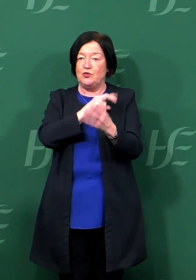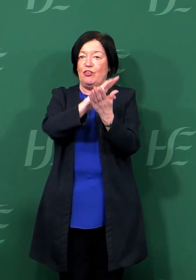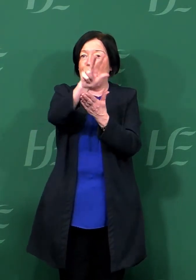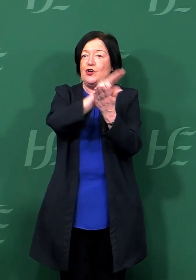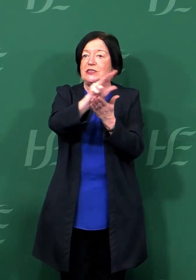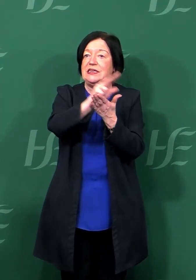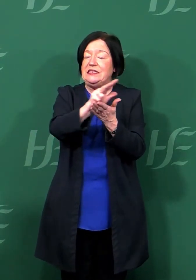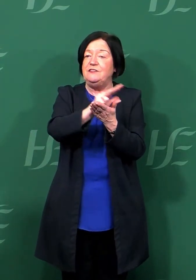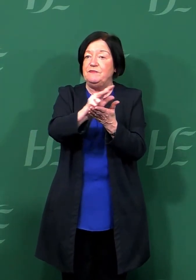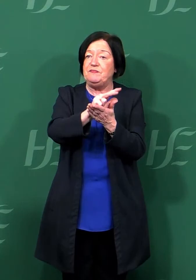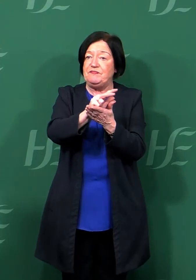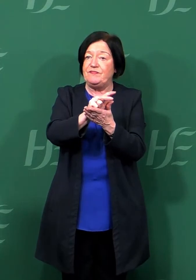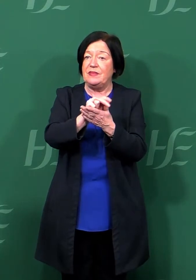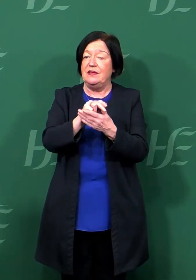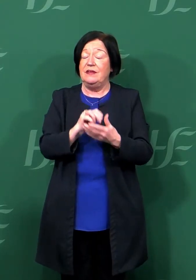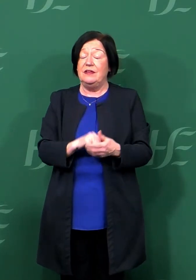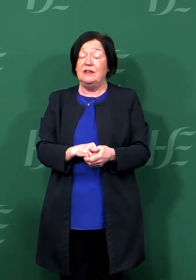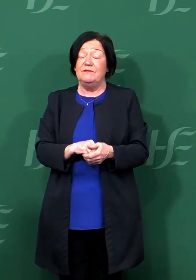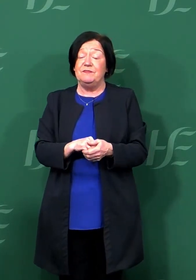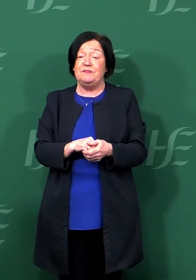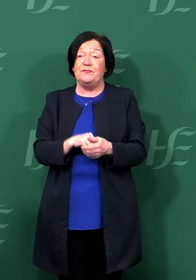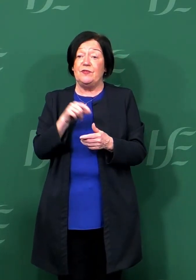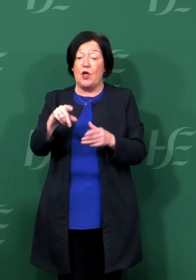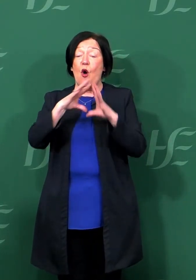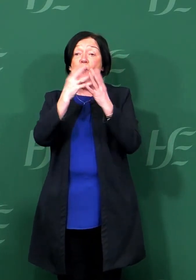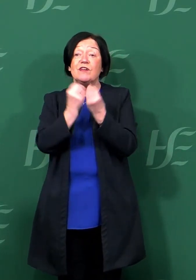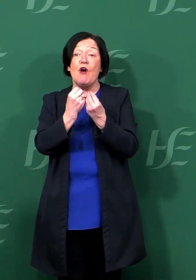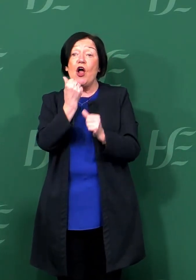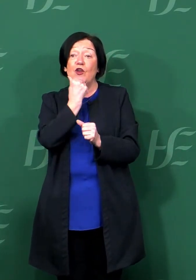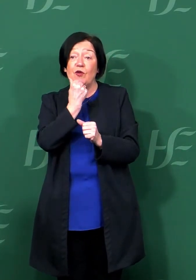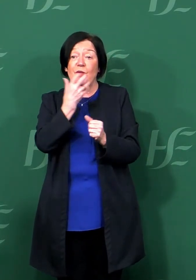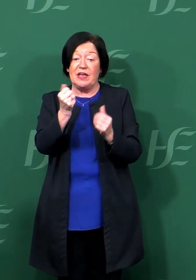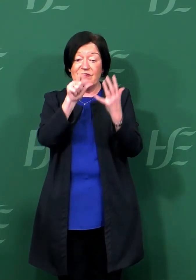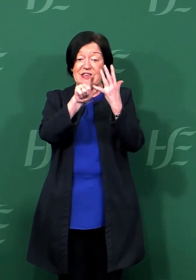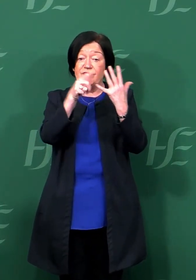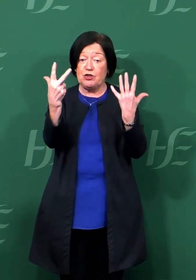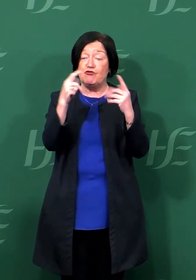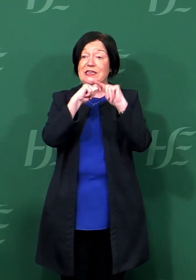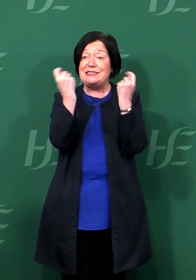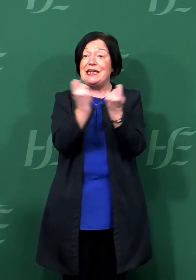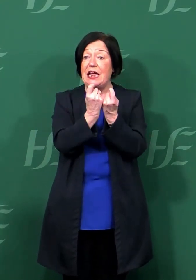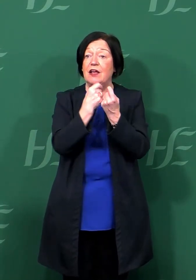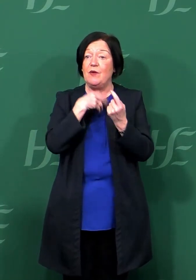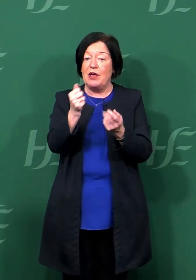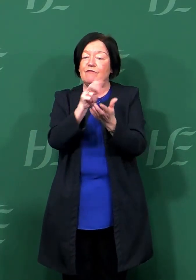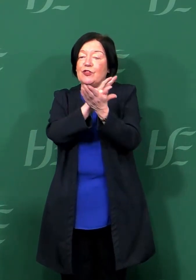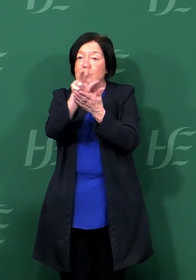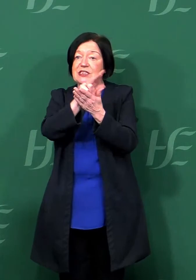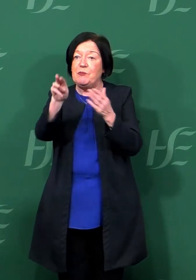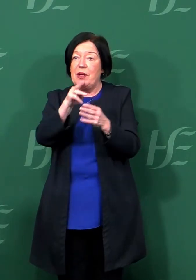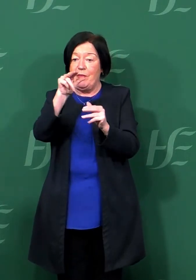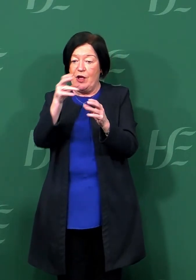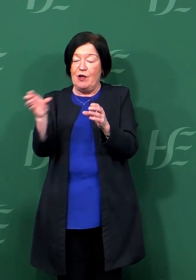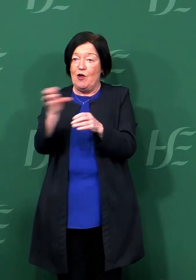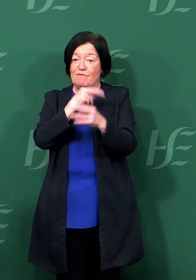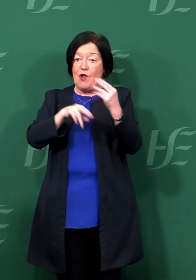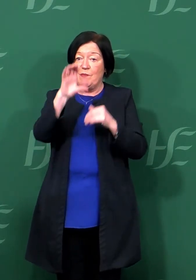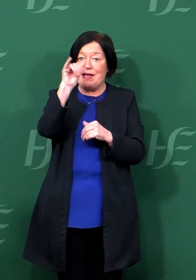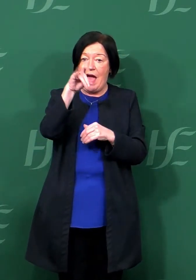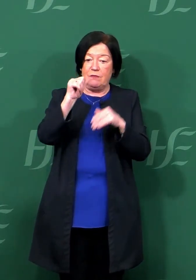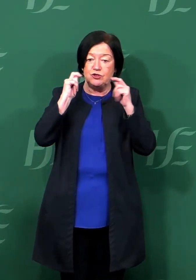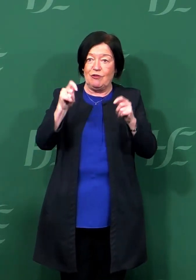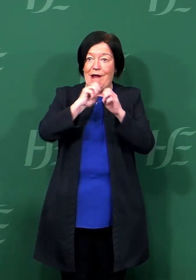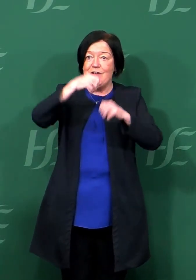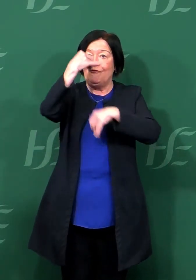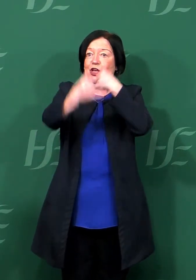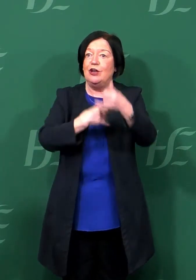13. So that is, I mean, in terms of the overall number, so we have 73 teams, so if we have 13 people coming out who are CAMHS trained every